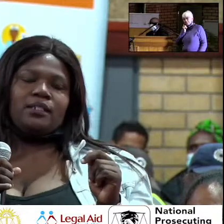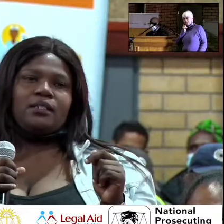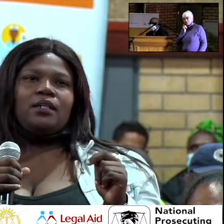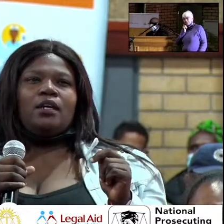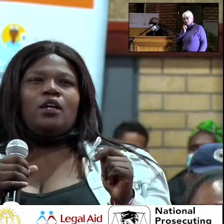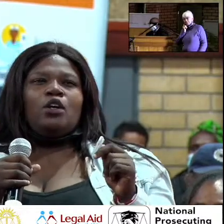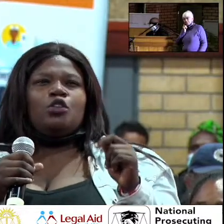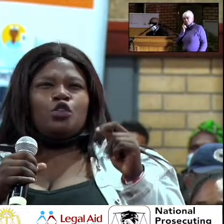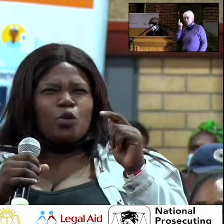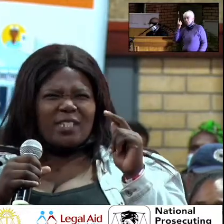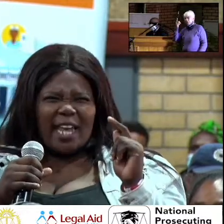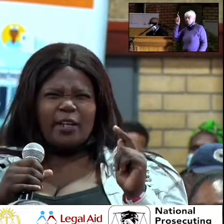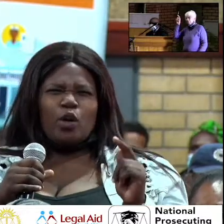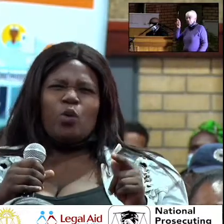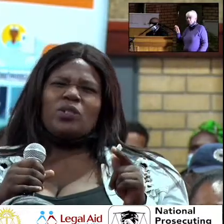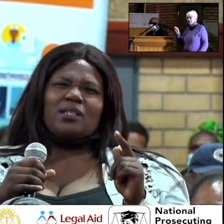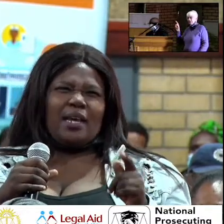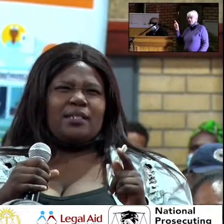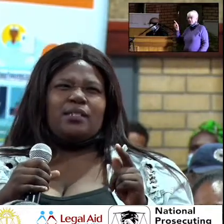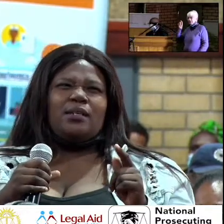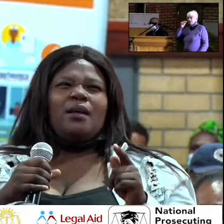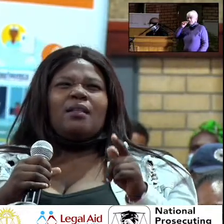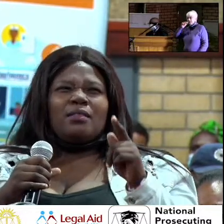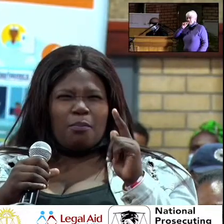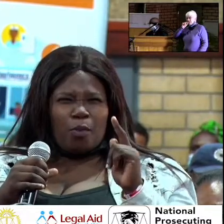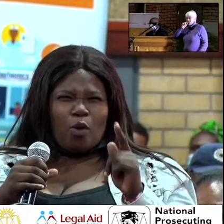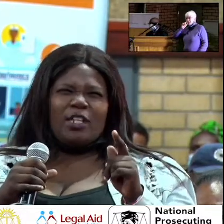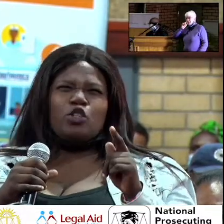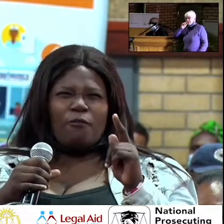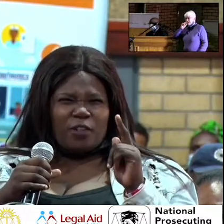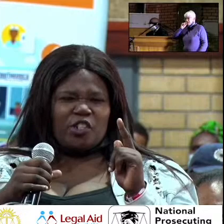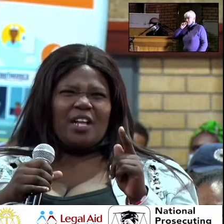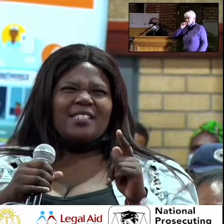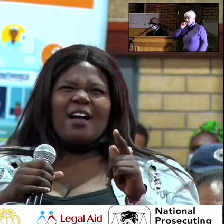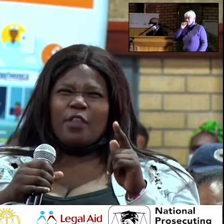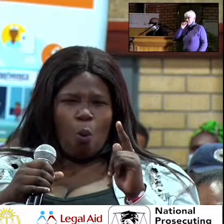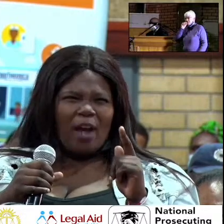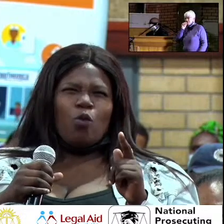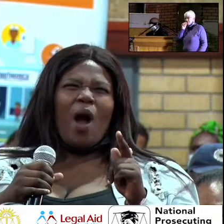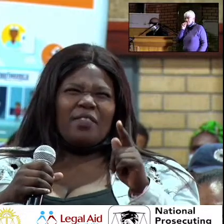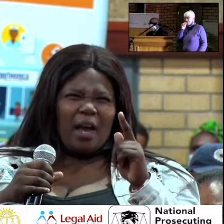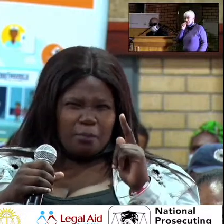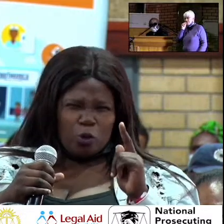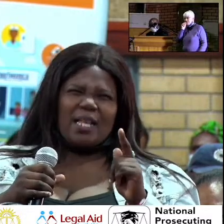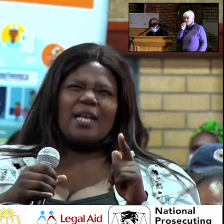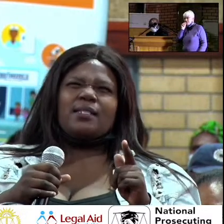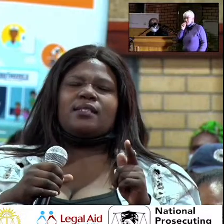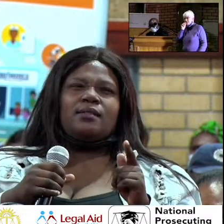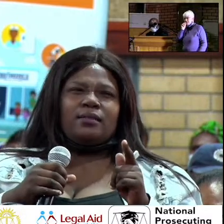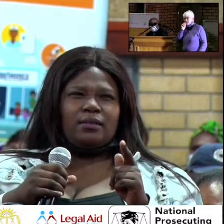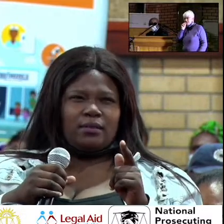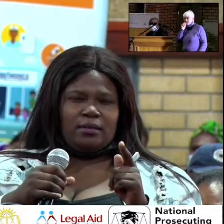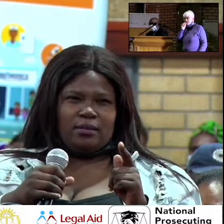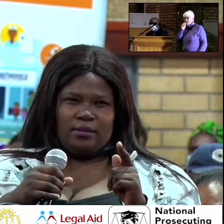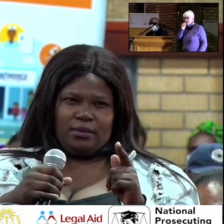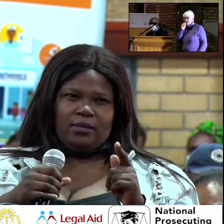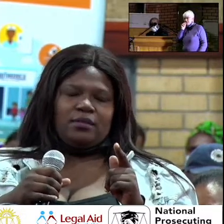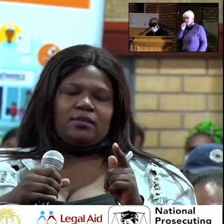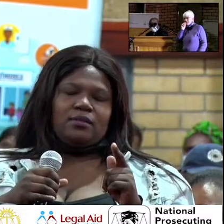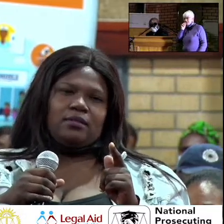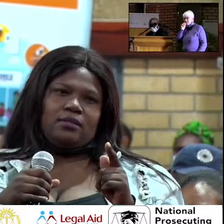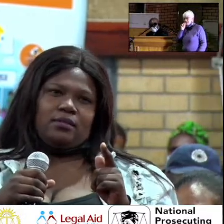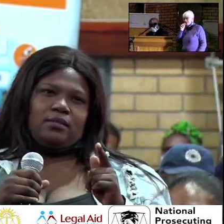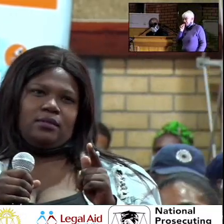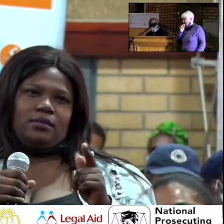department, do you take note that the police officials are the one who are the abusers?